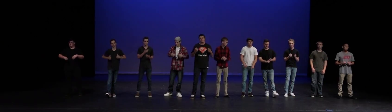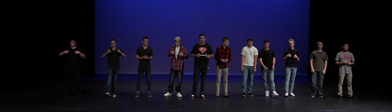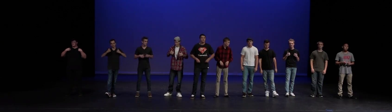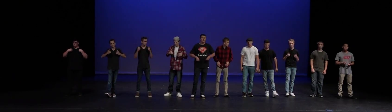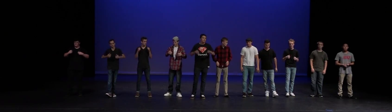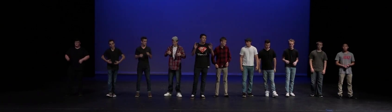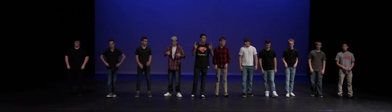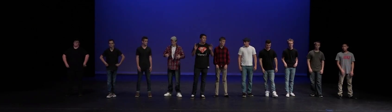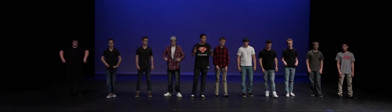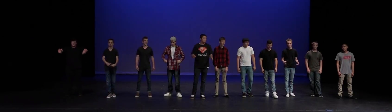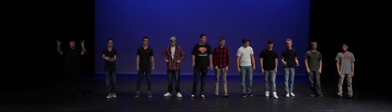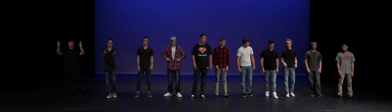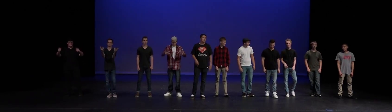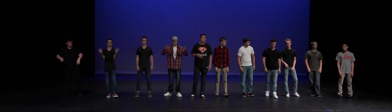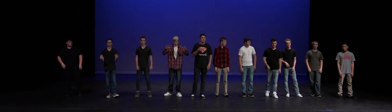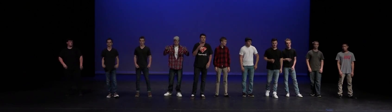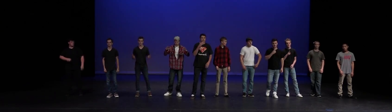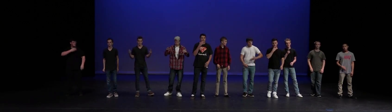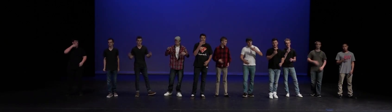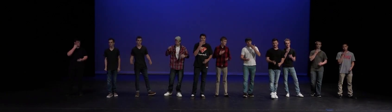fine life, knowing everything the lies.